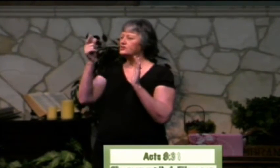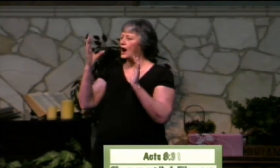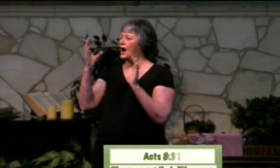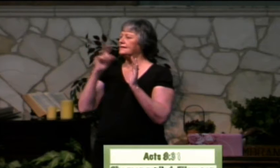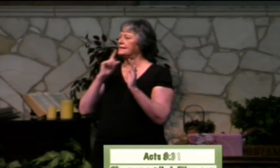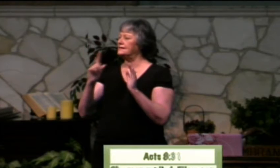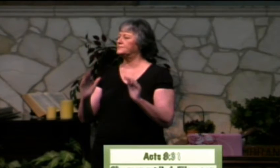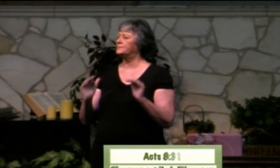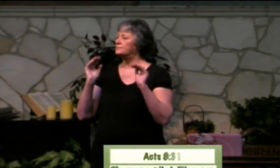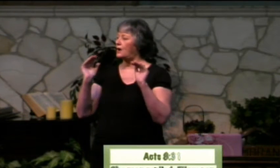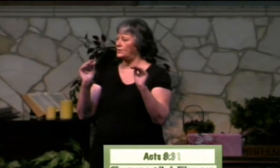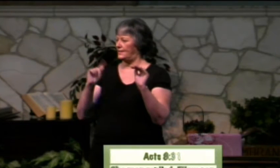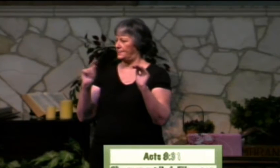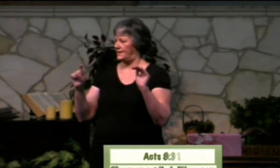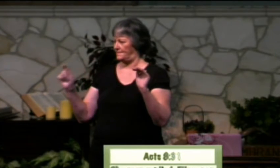God is promoting them.